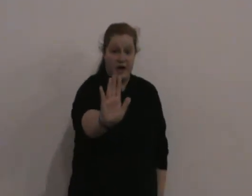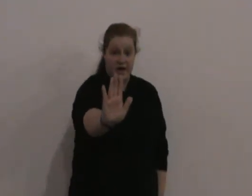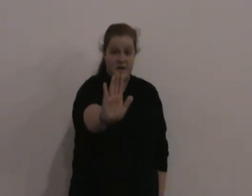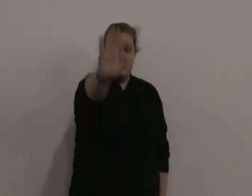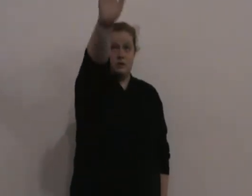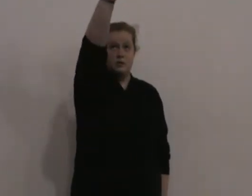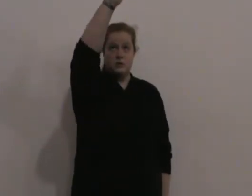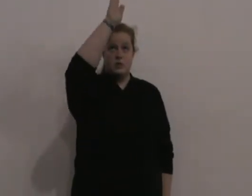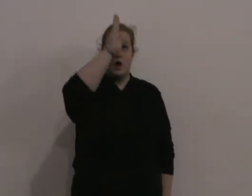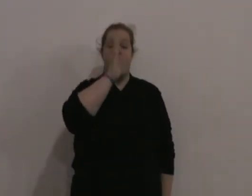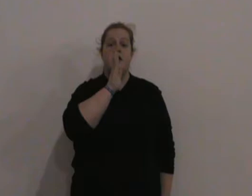thy God,